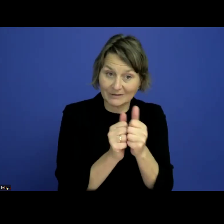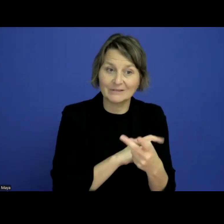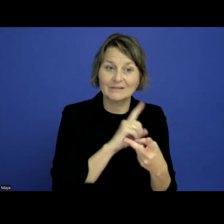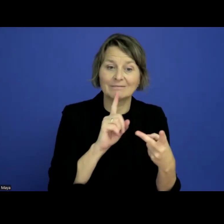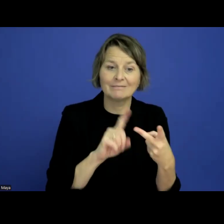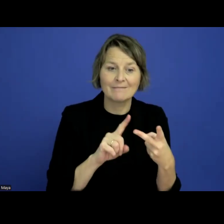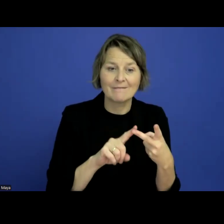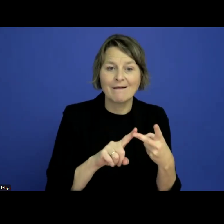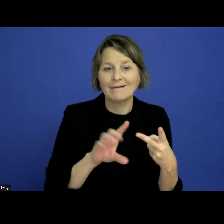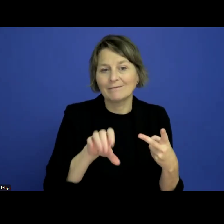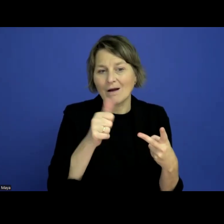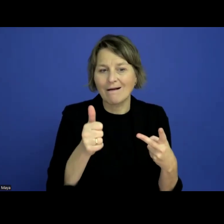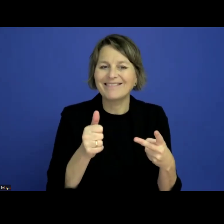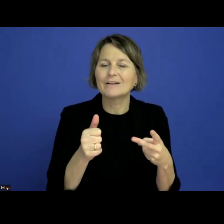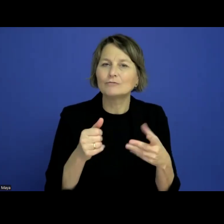transformation.